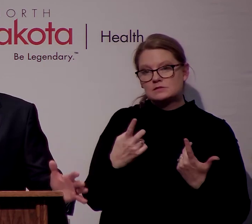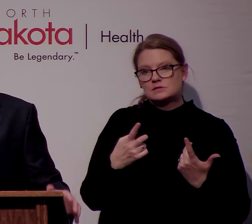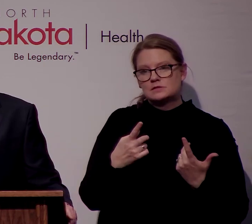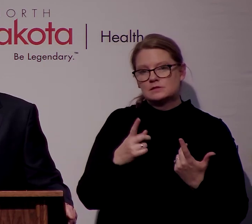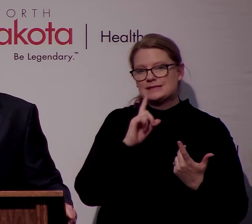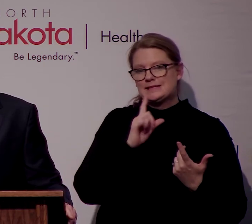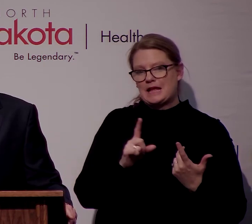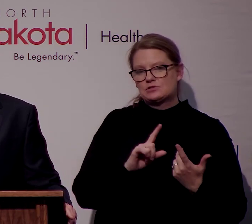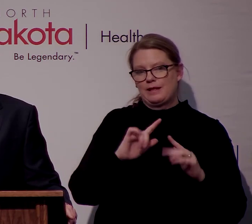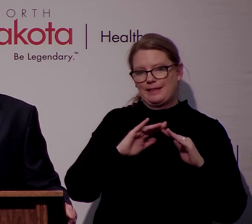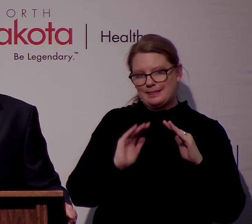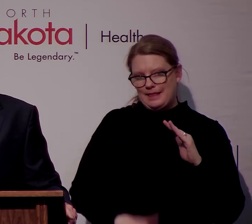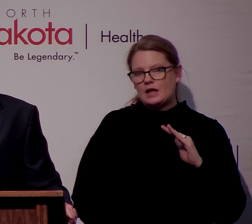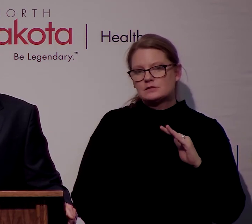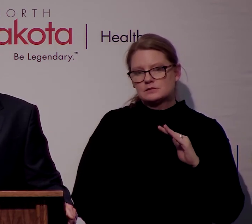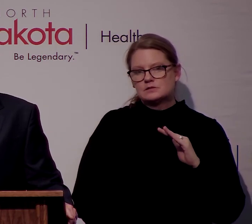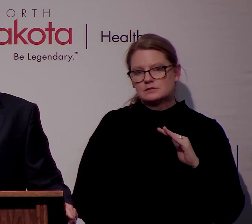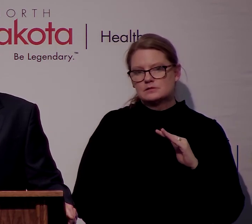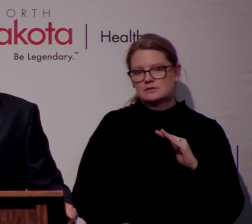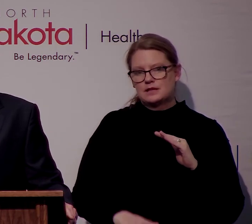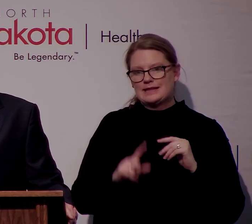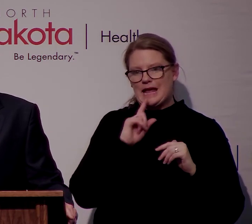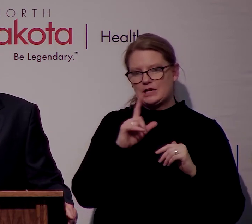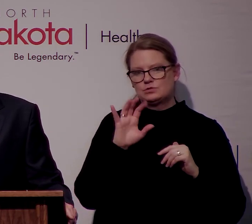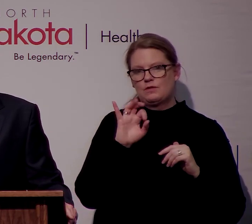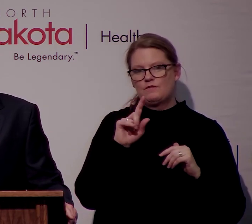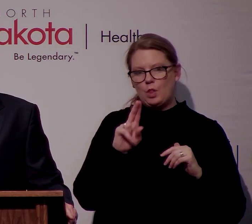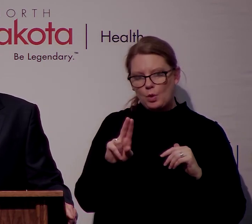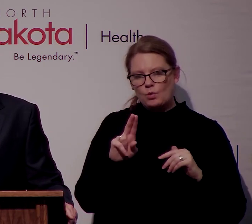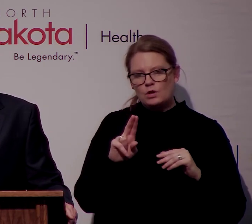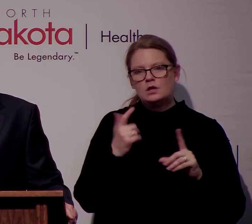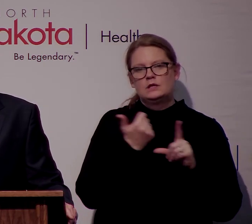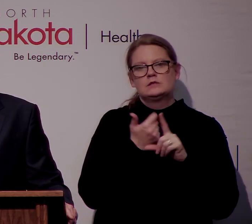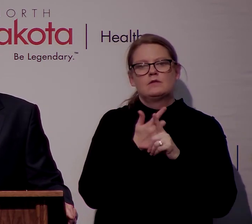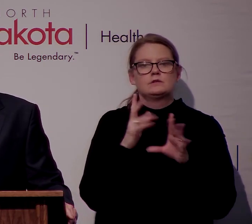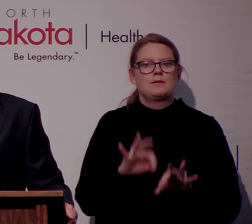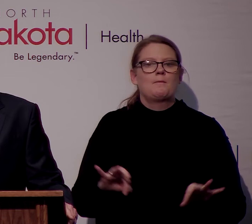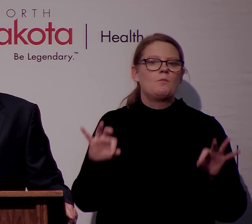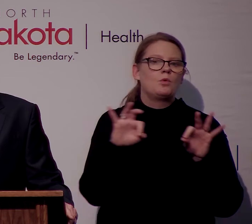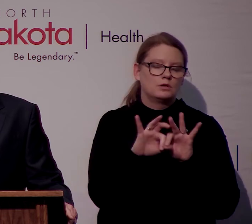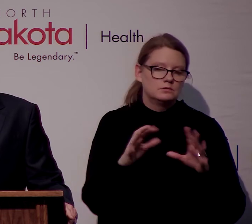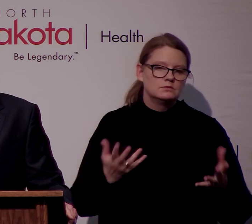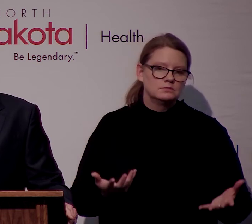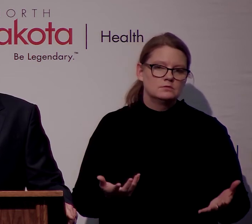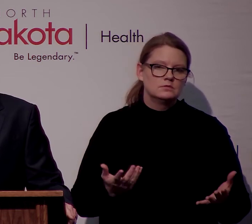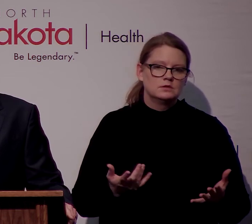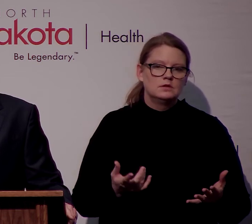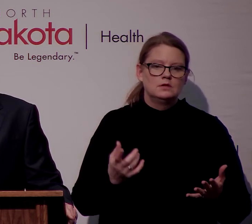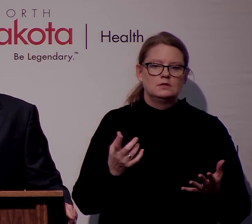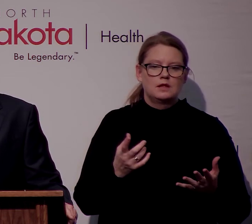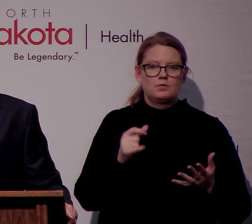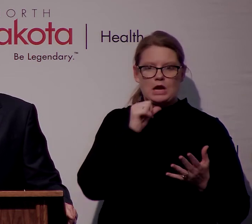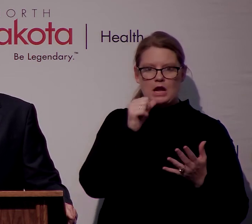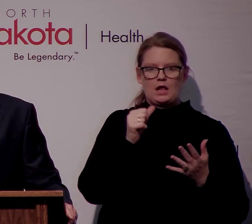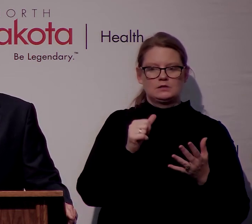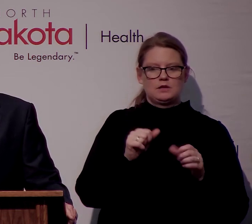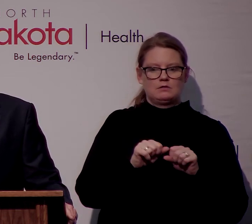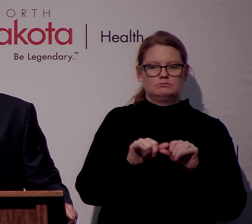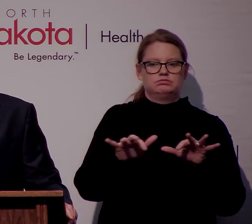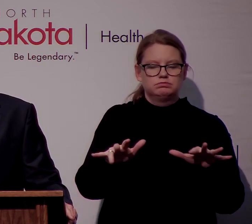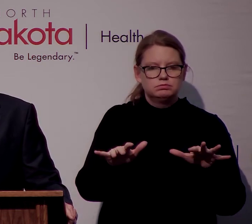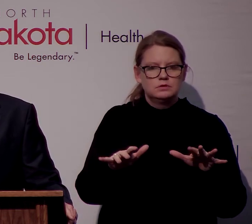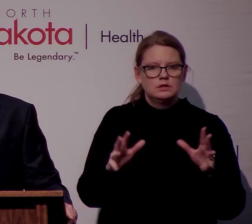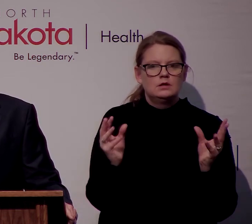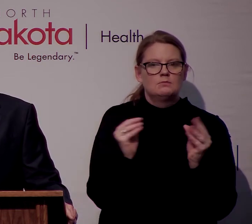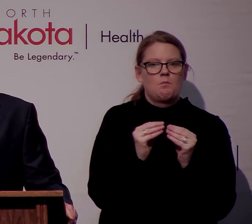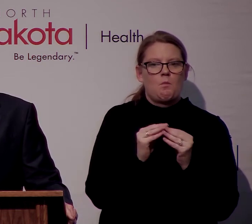is actually less than the actual flu is important for us to make sure that we're not, creating concern, trauma, and fear in the